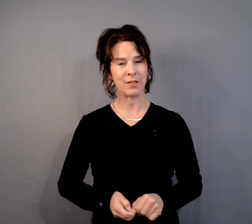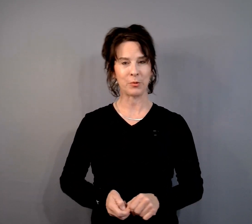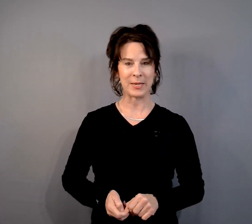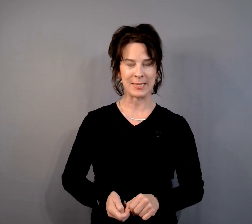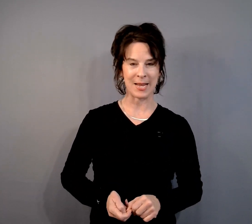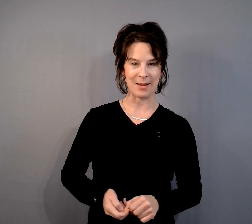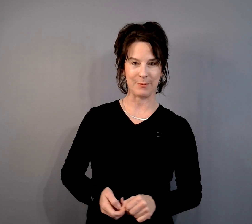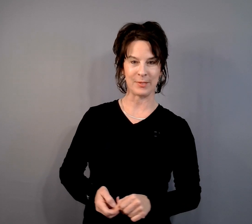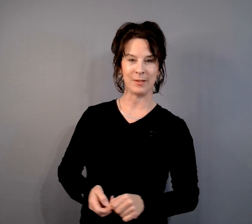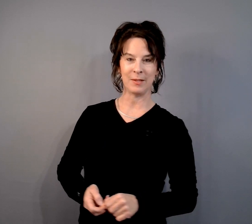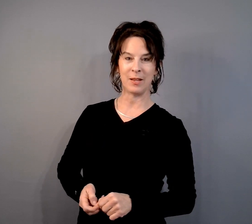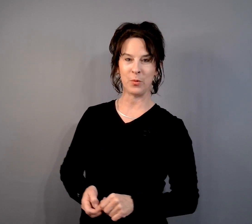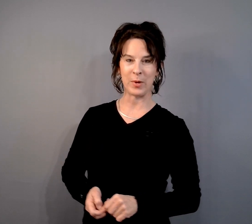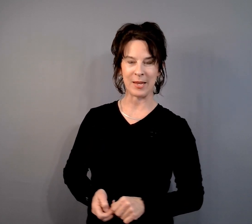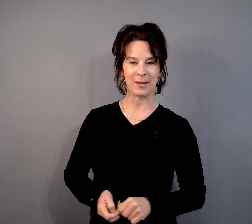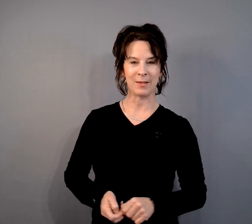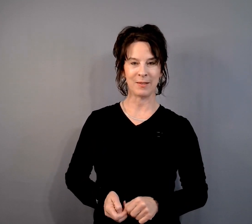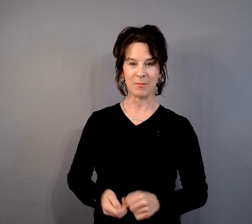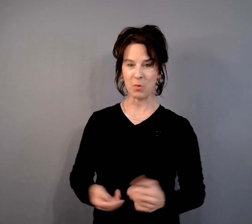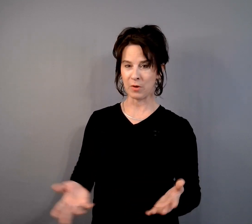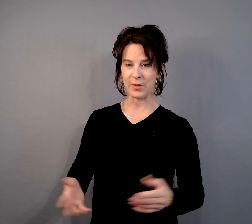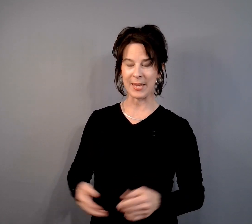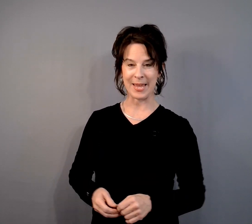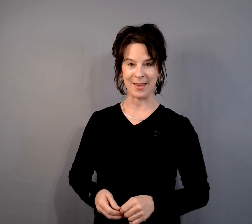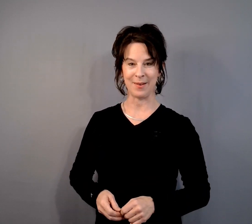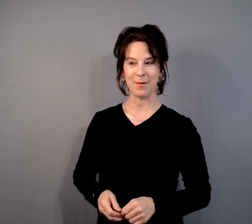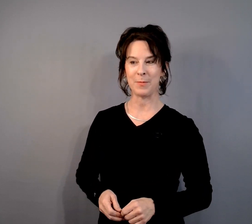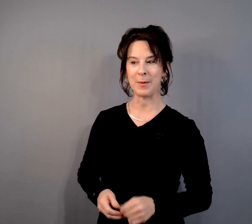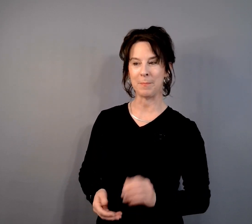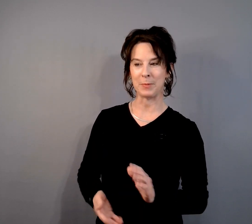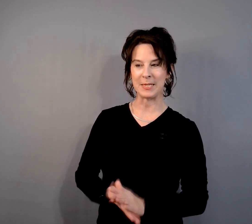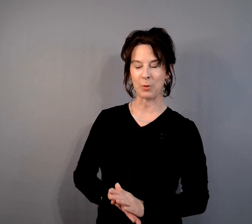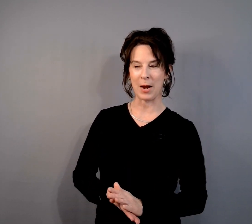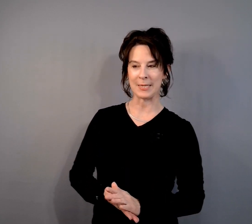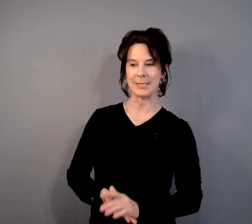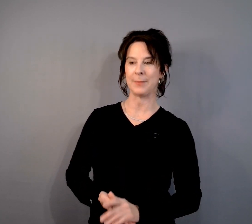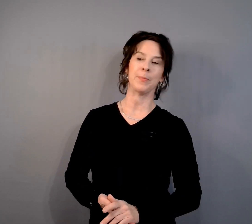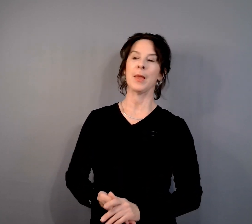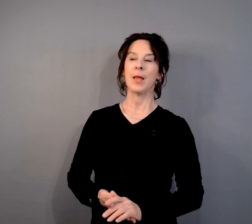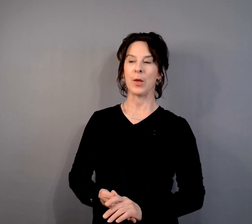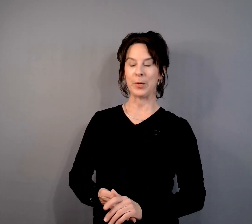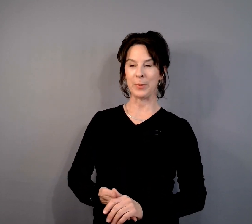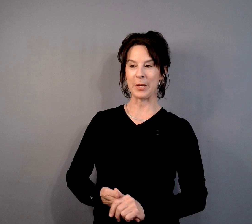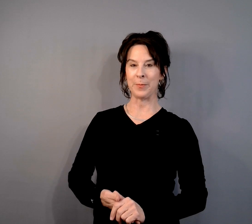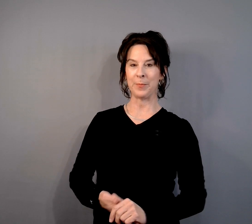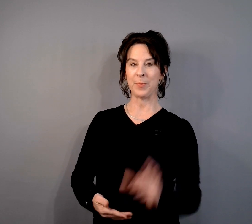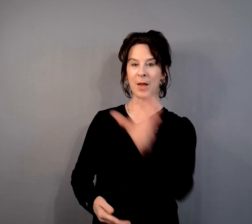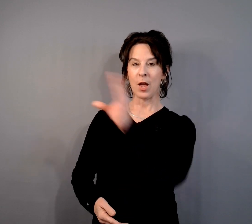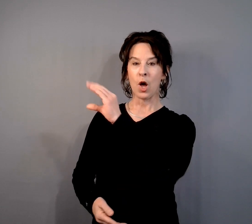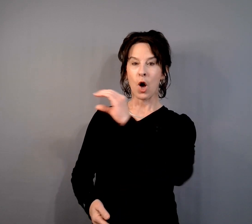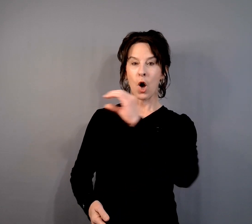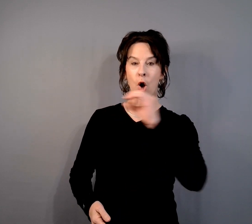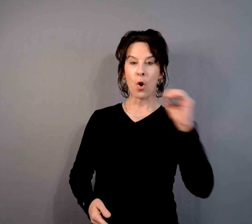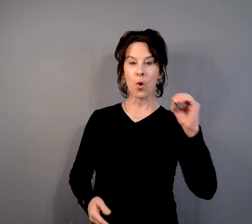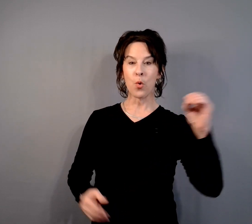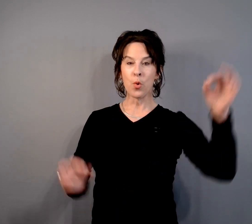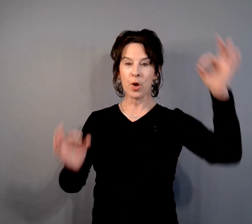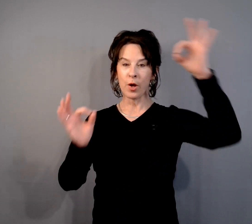3 times a week. More if you can, but please practice. Here we go. Oh,